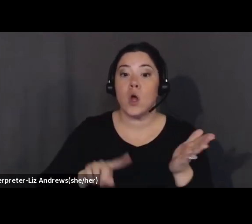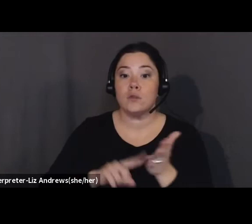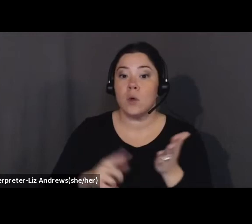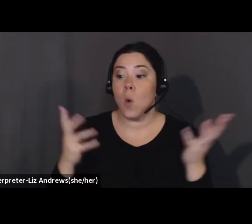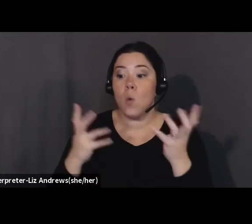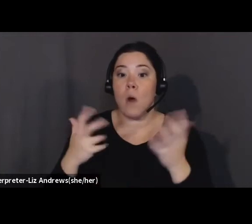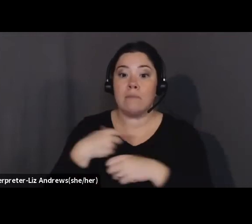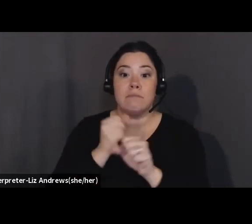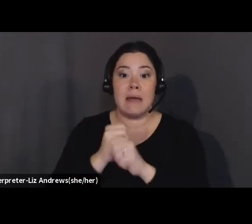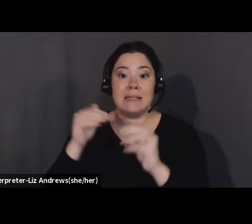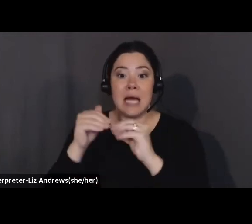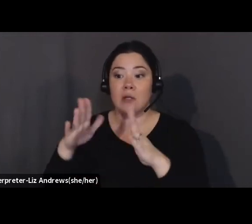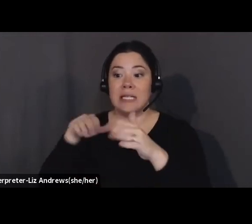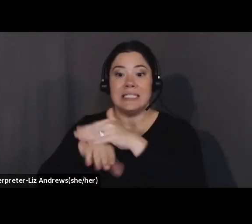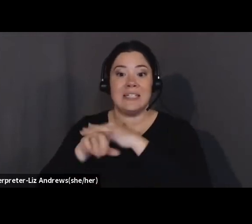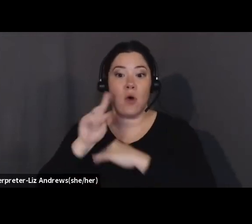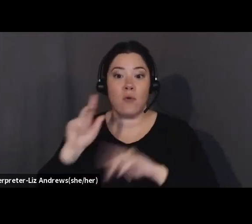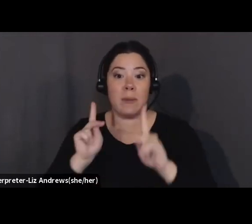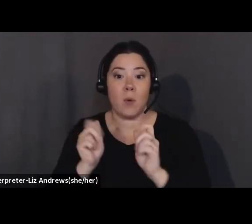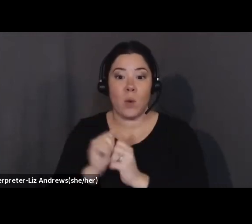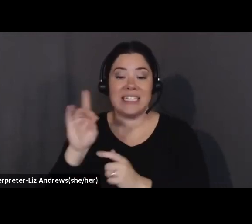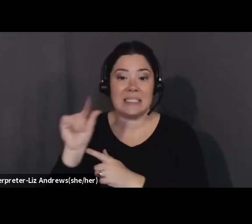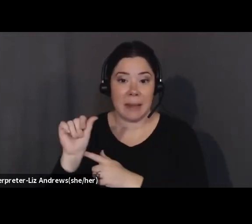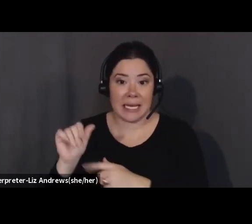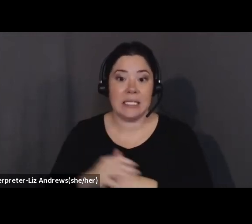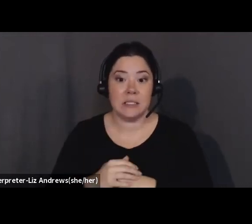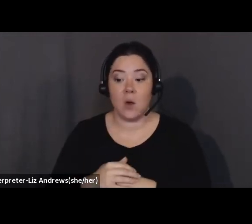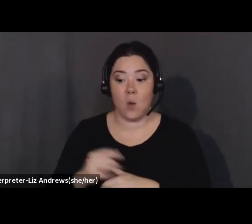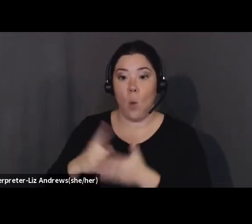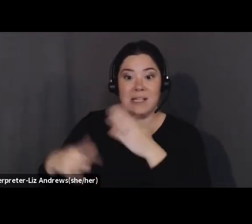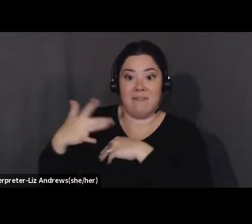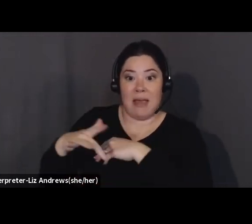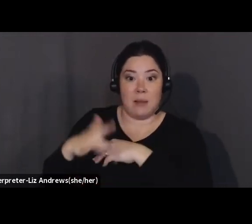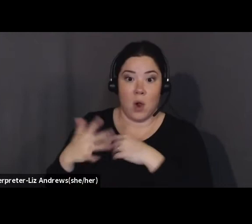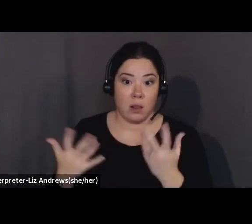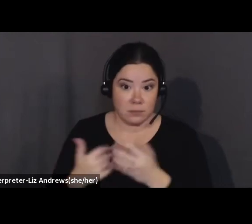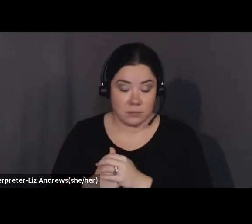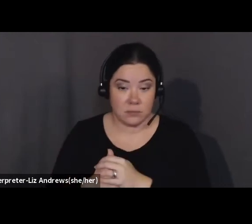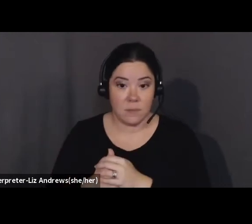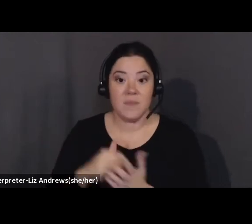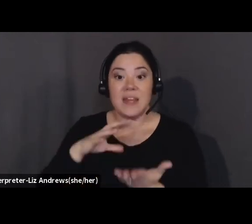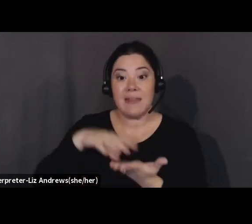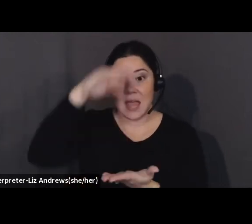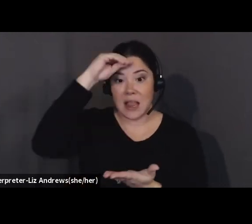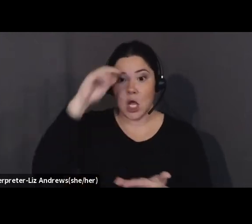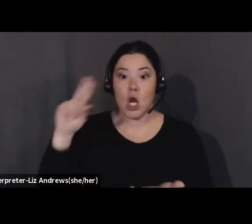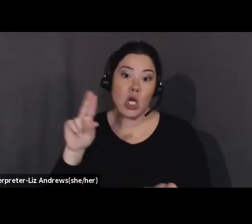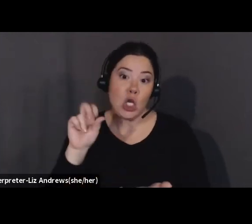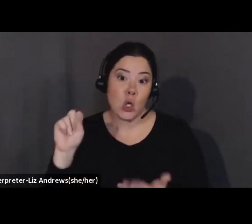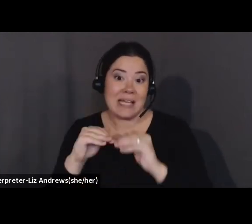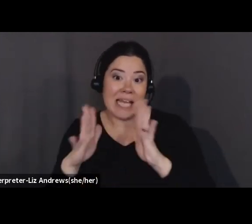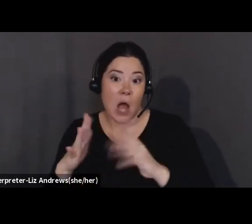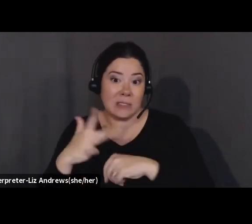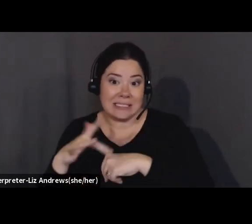accessible for people with disabilities in US housing stock. They found that US housing stock, unsurprisingly,